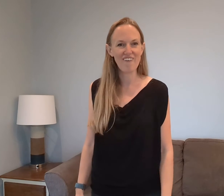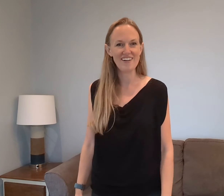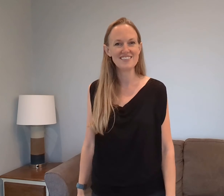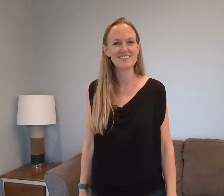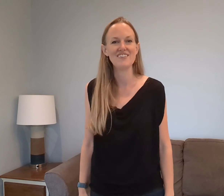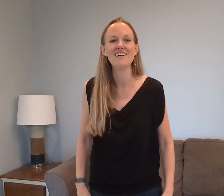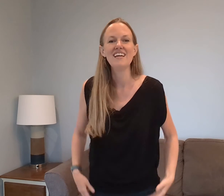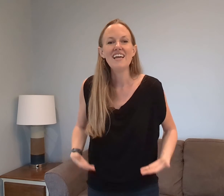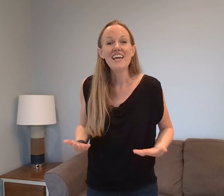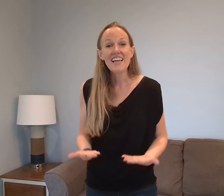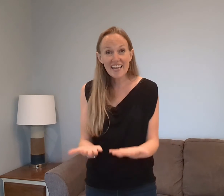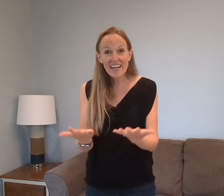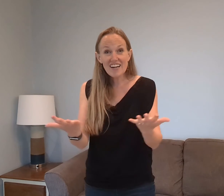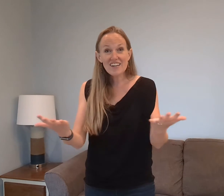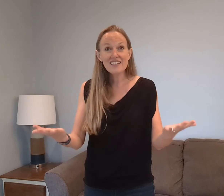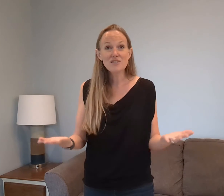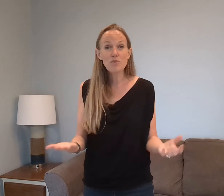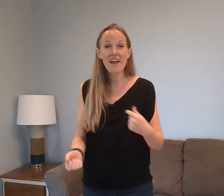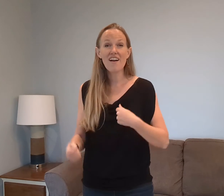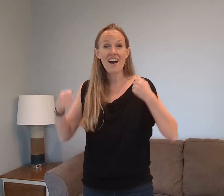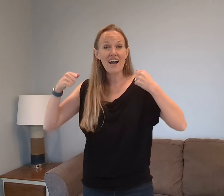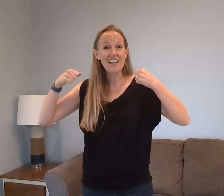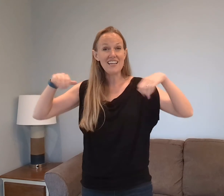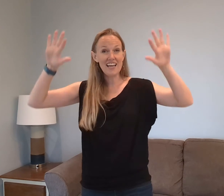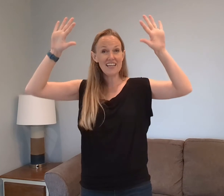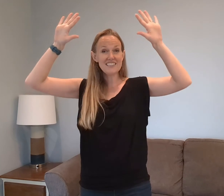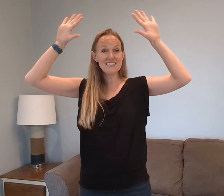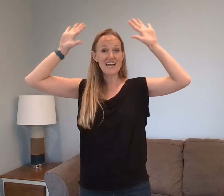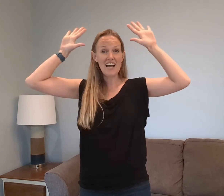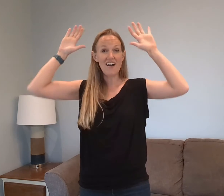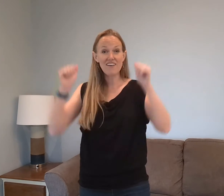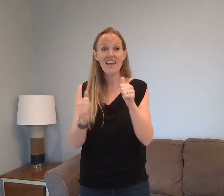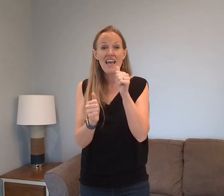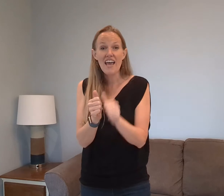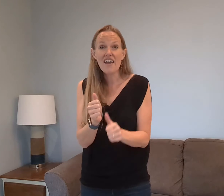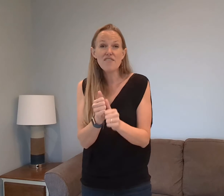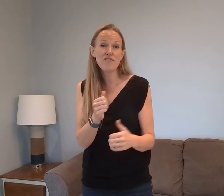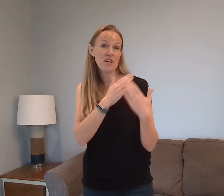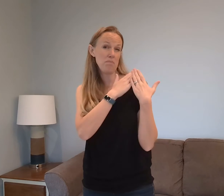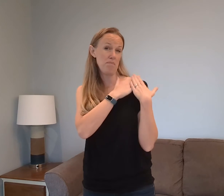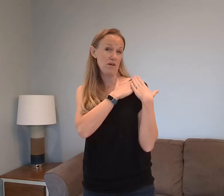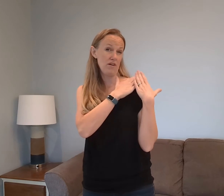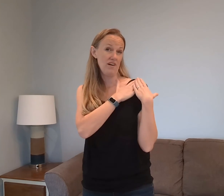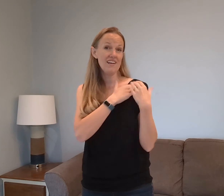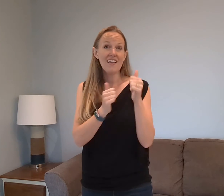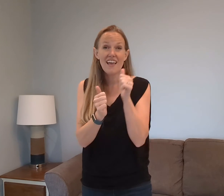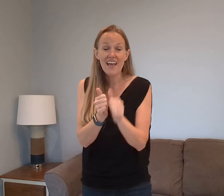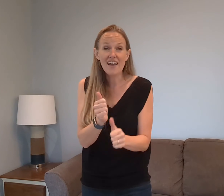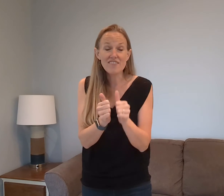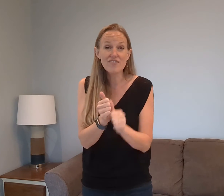chorus. So, here is where I lay it down, every burden,